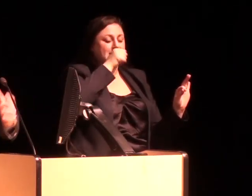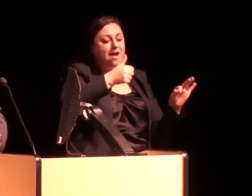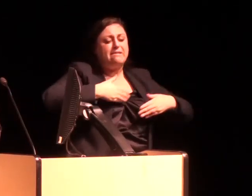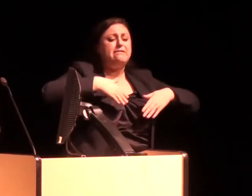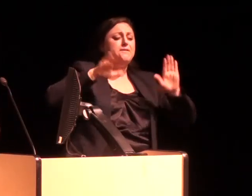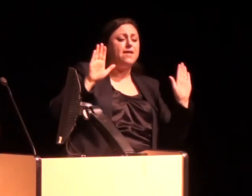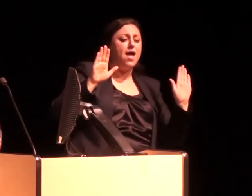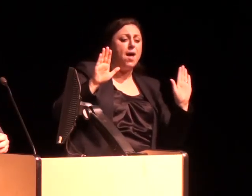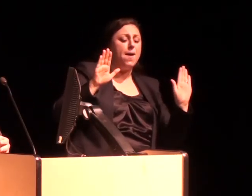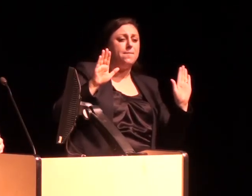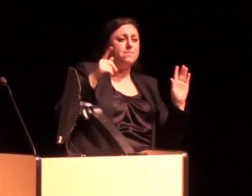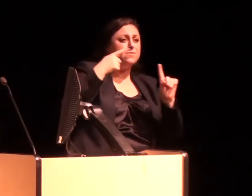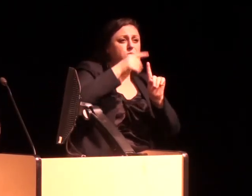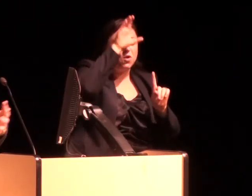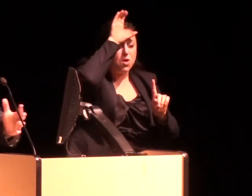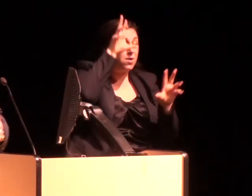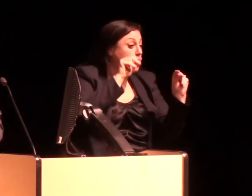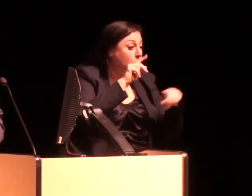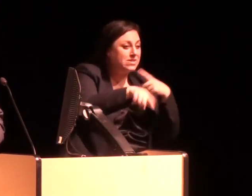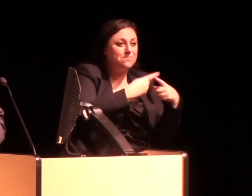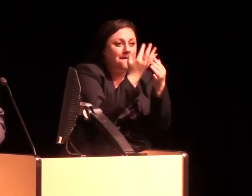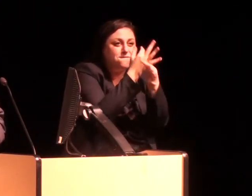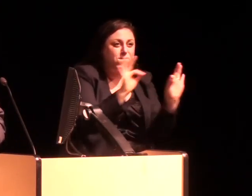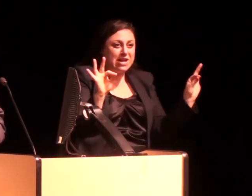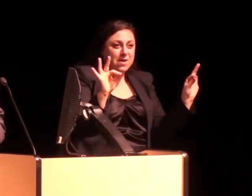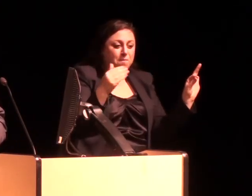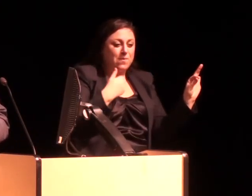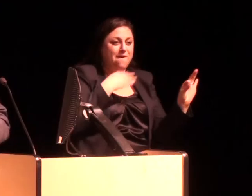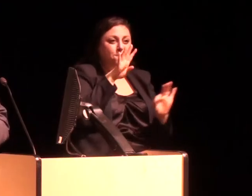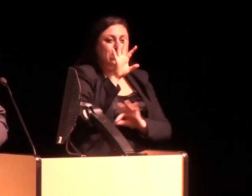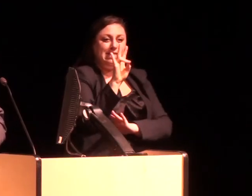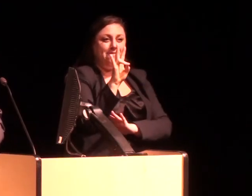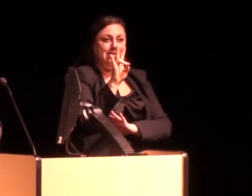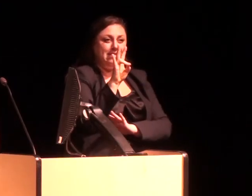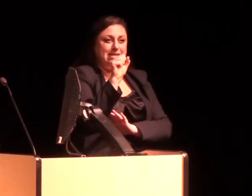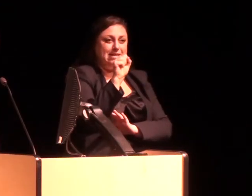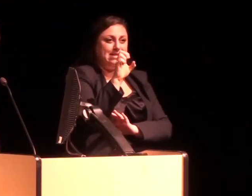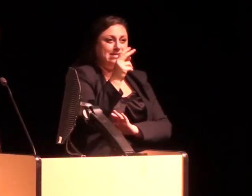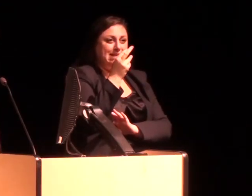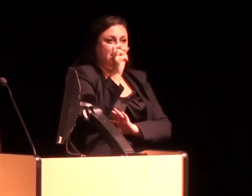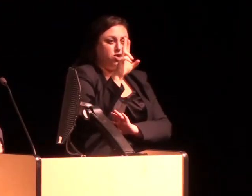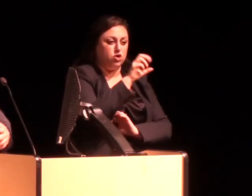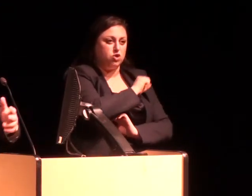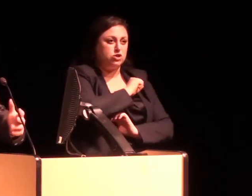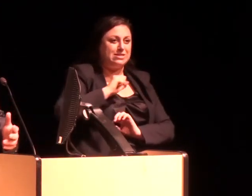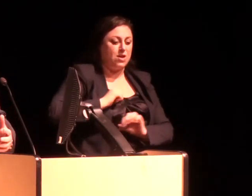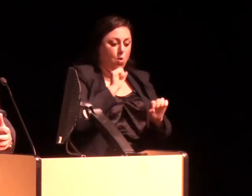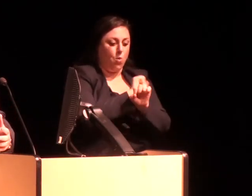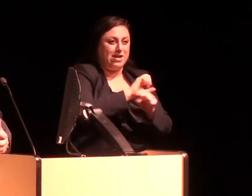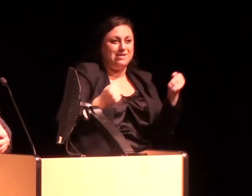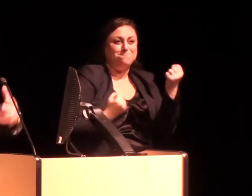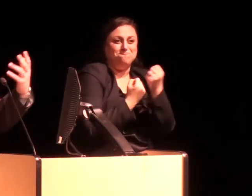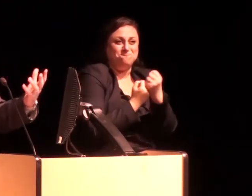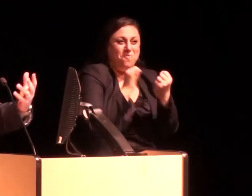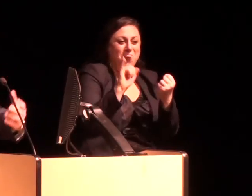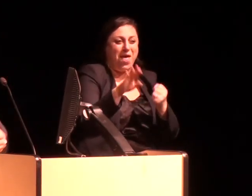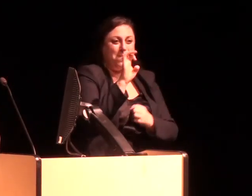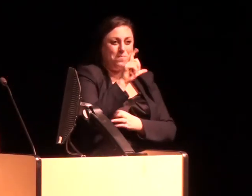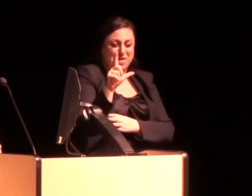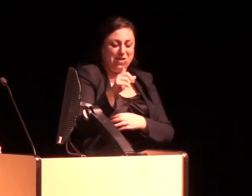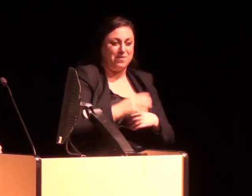It's about your freedom. We have right now 47 senators that are behind that bill. And we have bills about